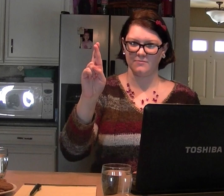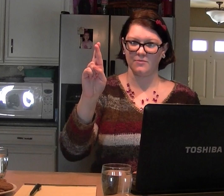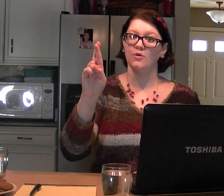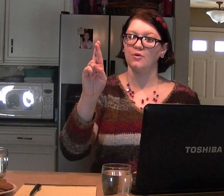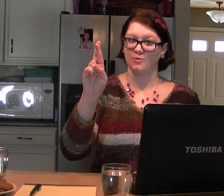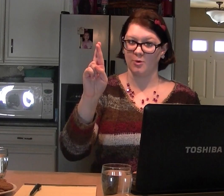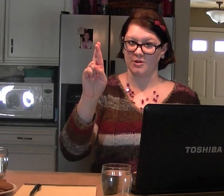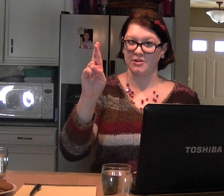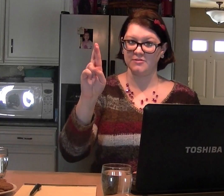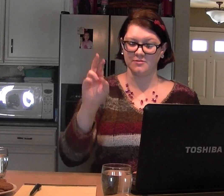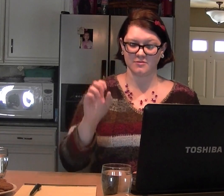Water.